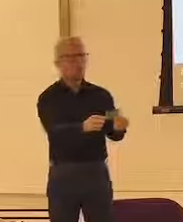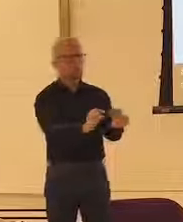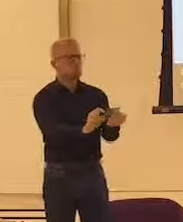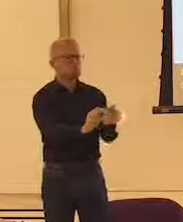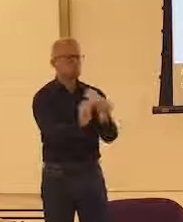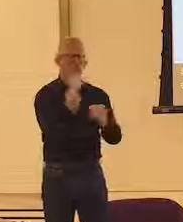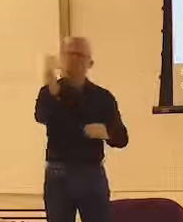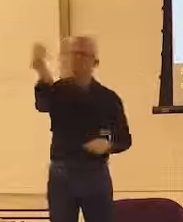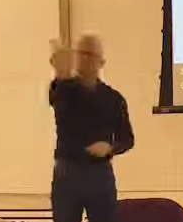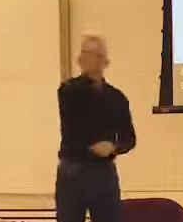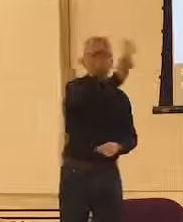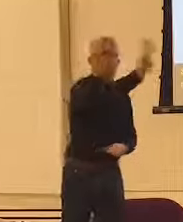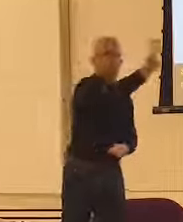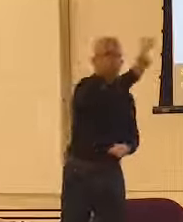Talk to us, says this card.